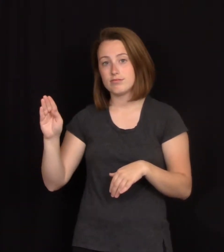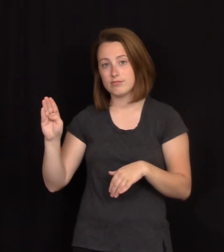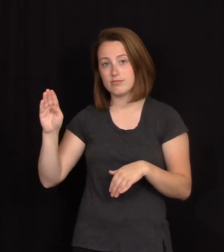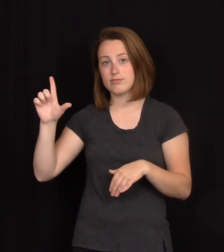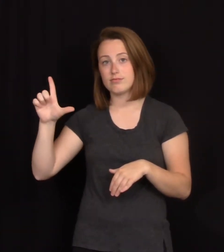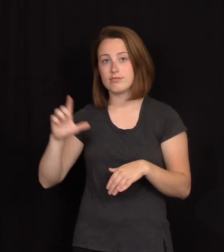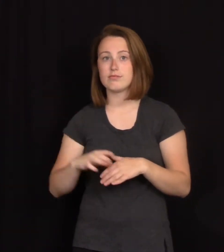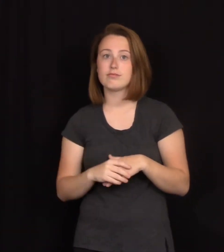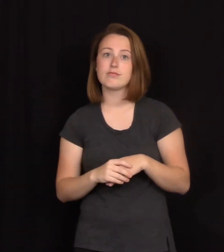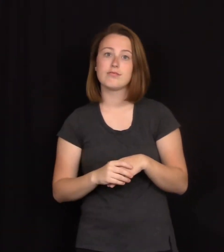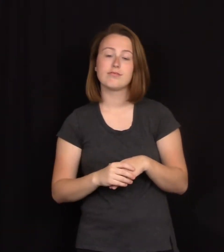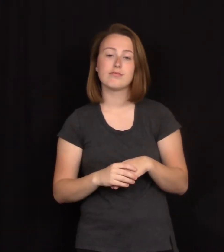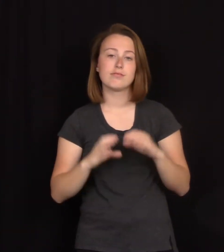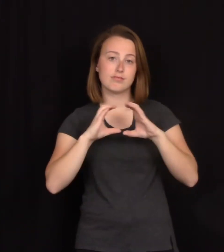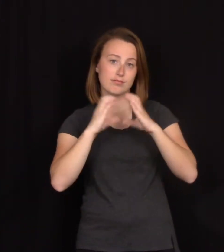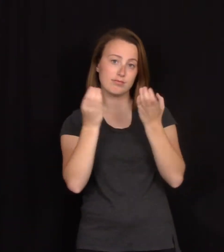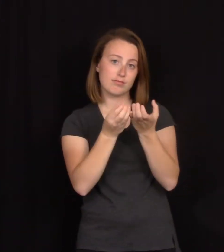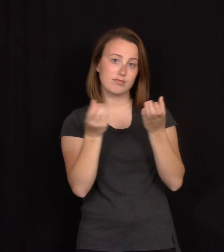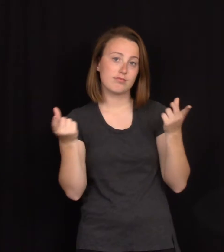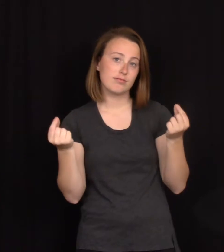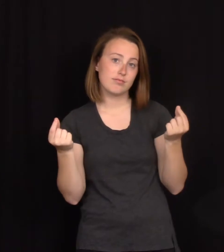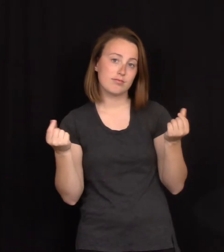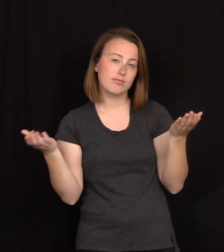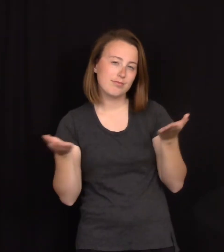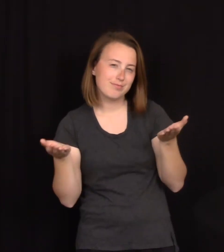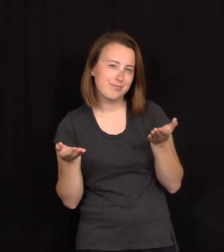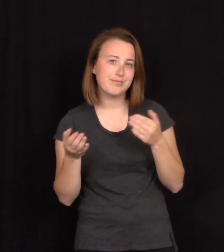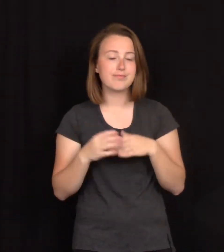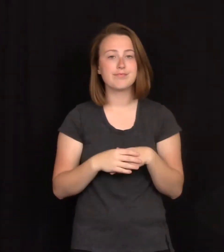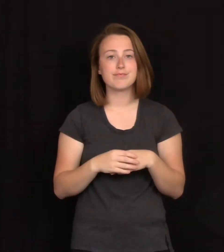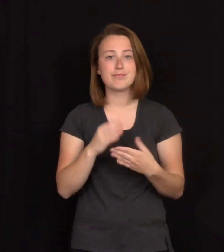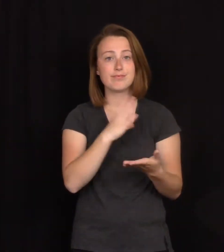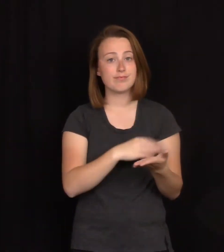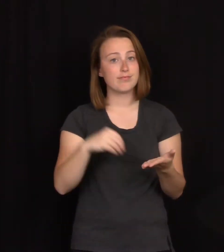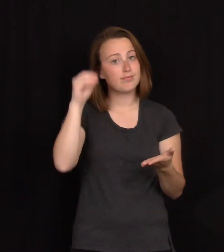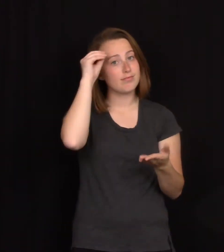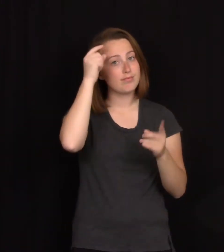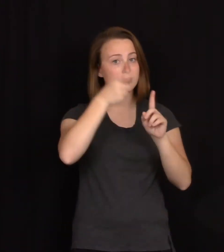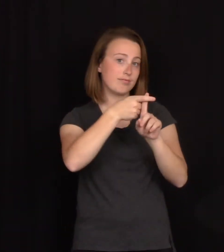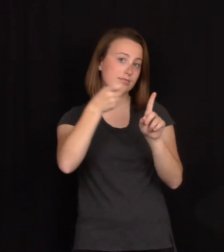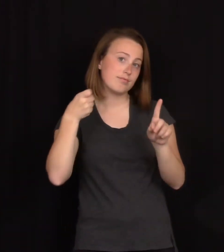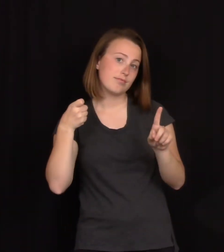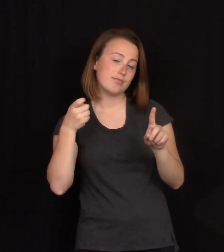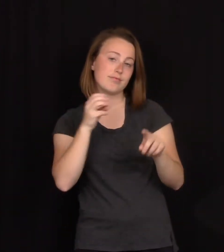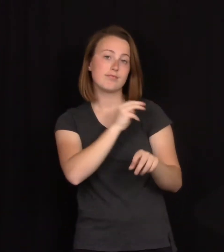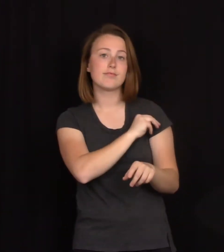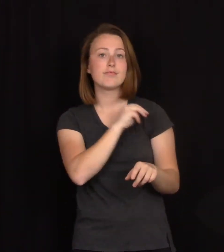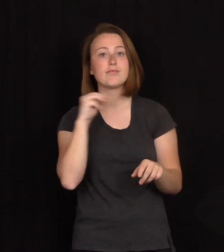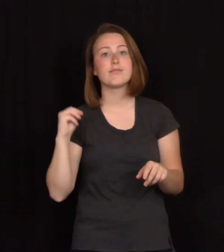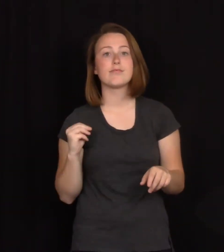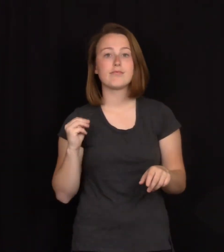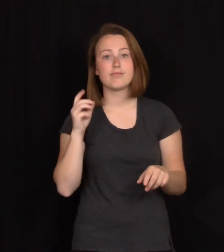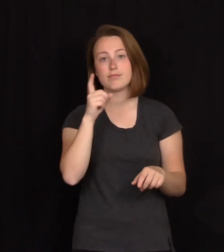In that class, we got to learn from different members of the deaf community.